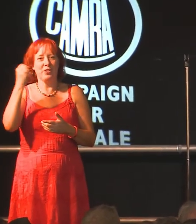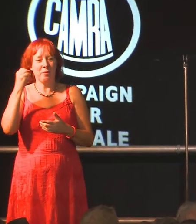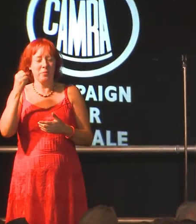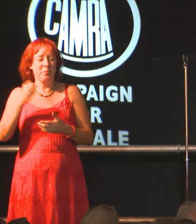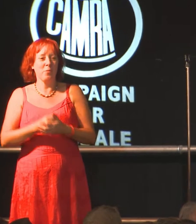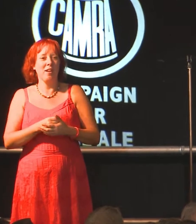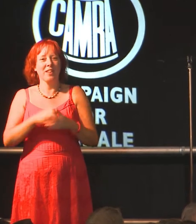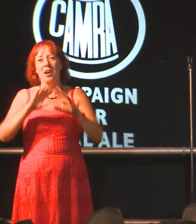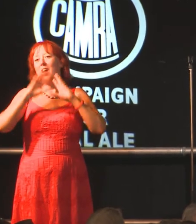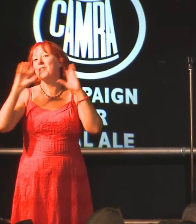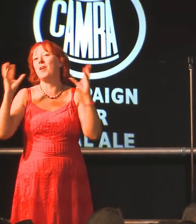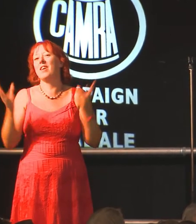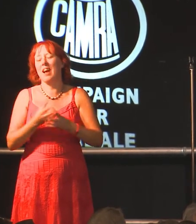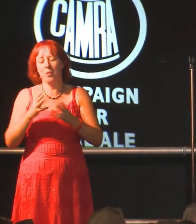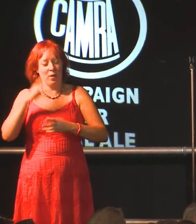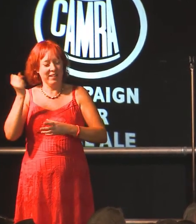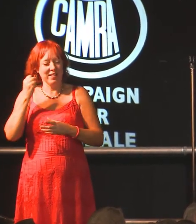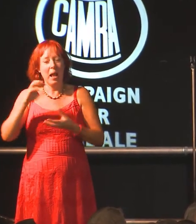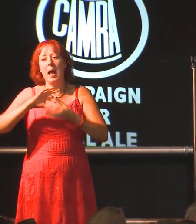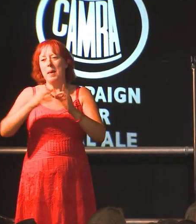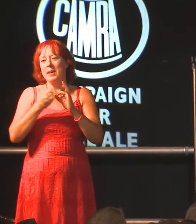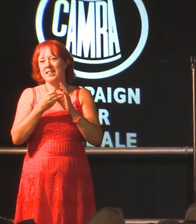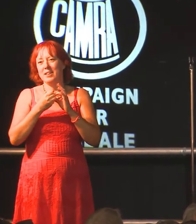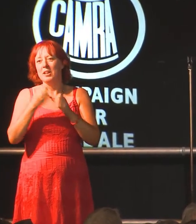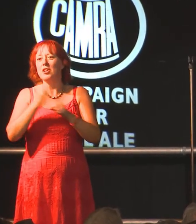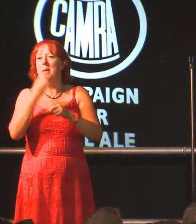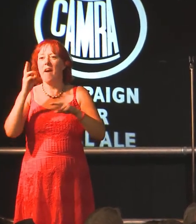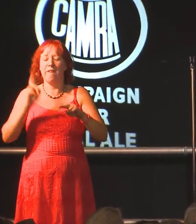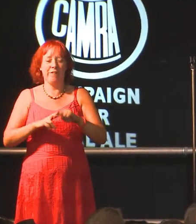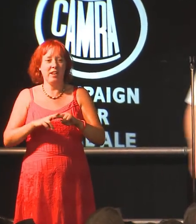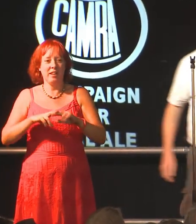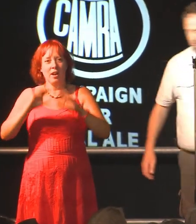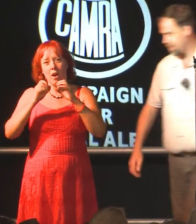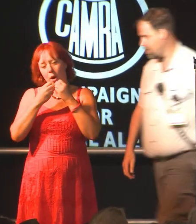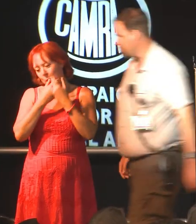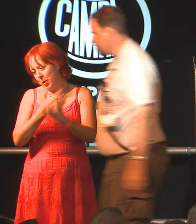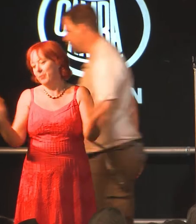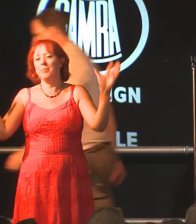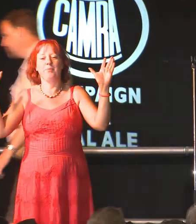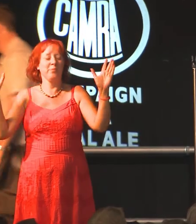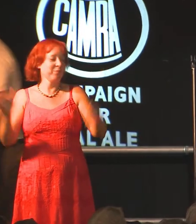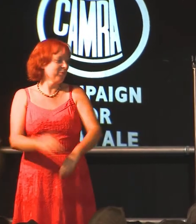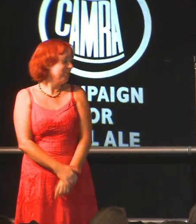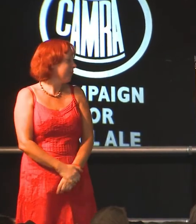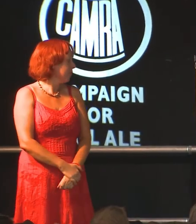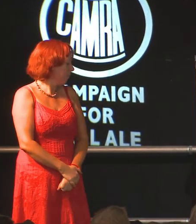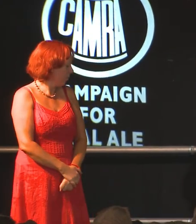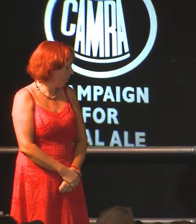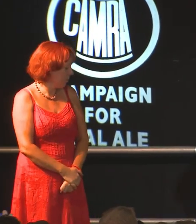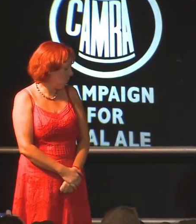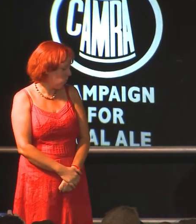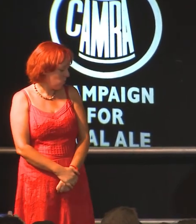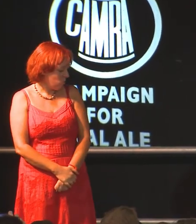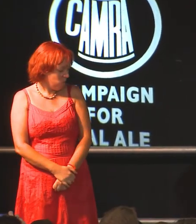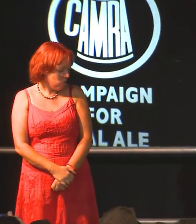Championship world-class winning Olympian GBBF officially open.